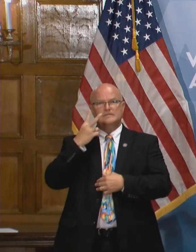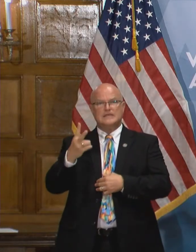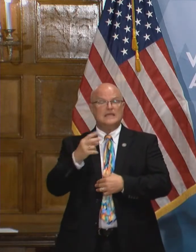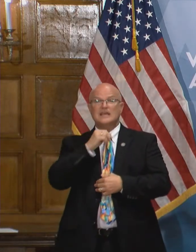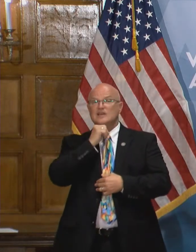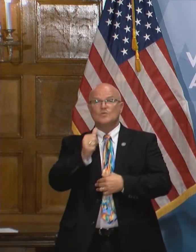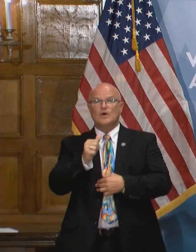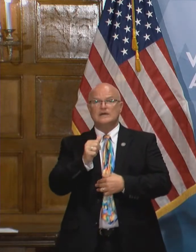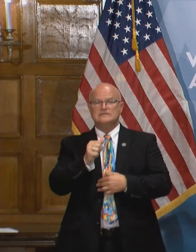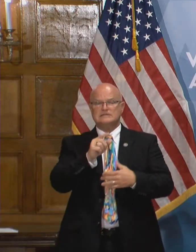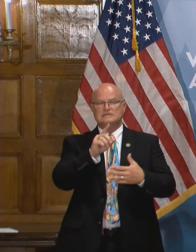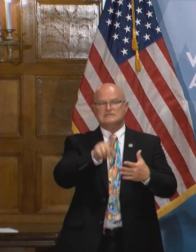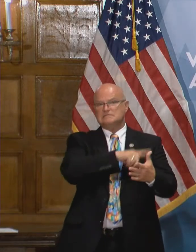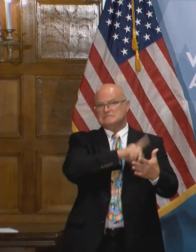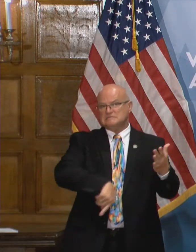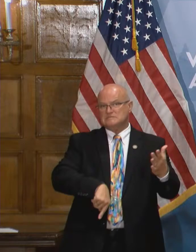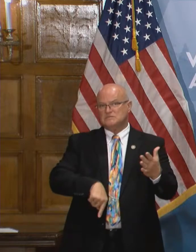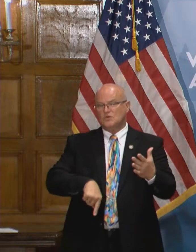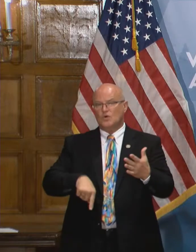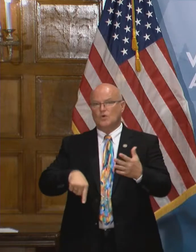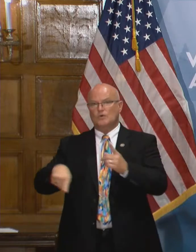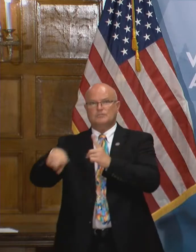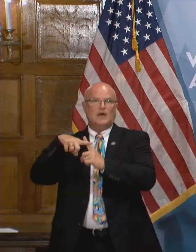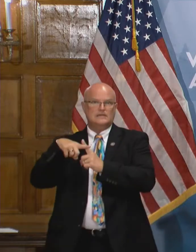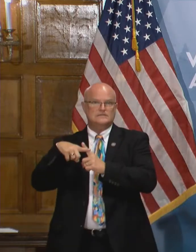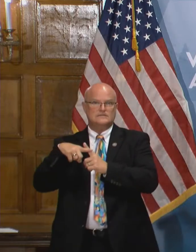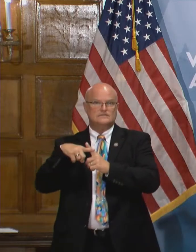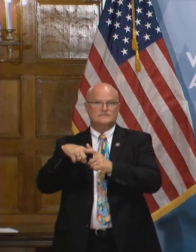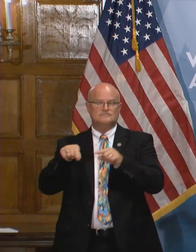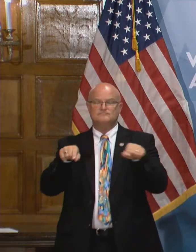neither a disqualifier nor was it